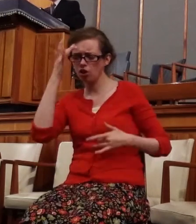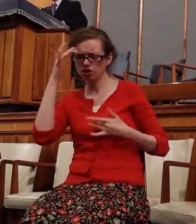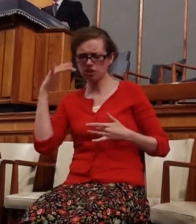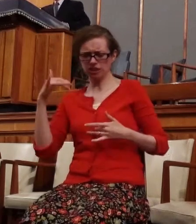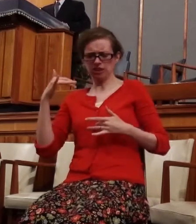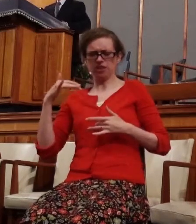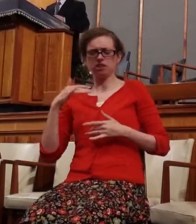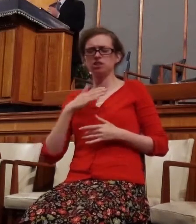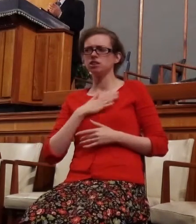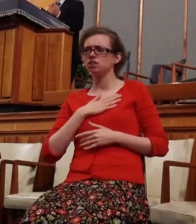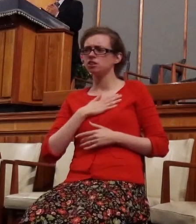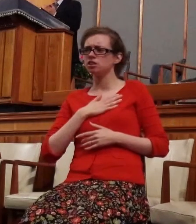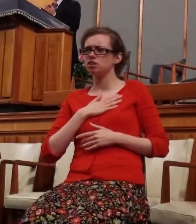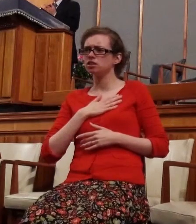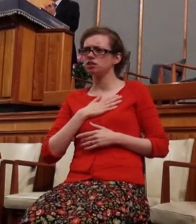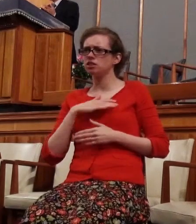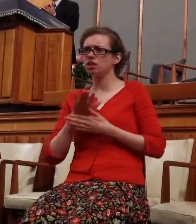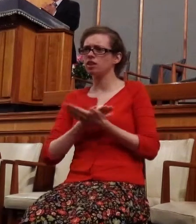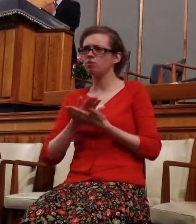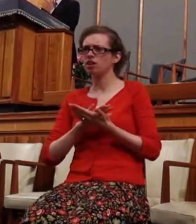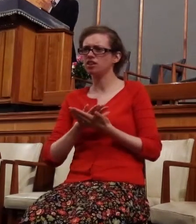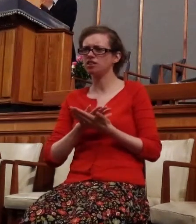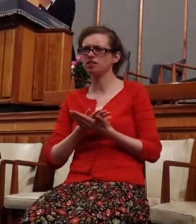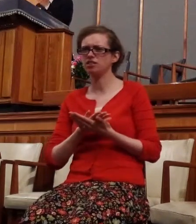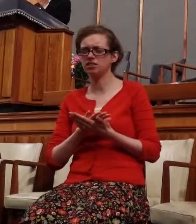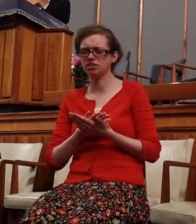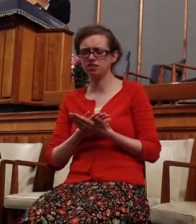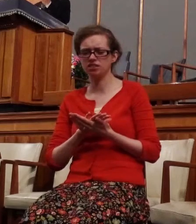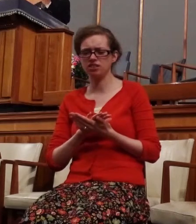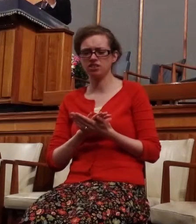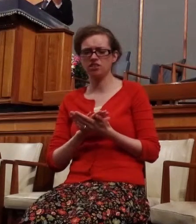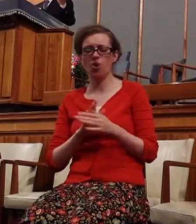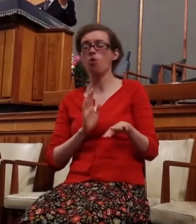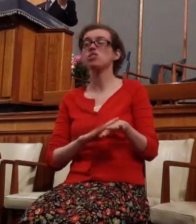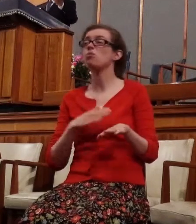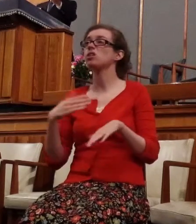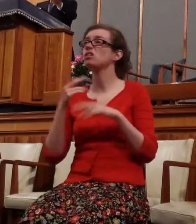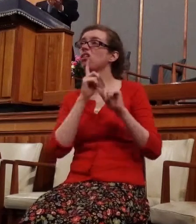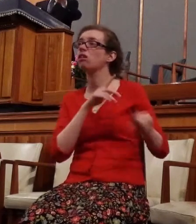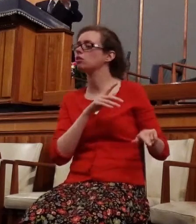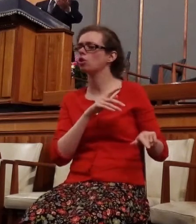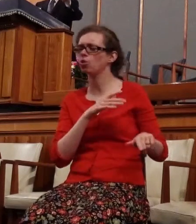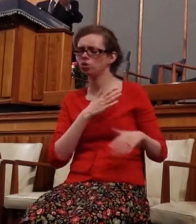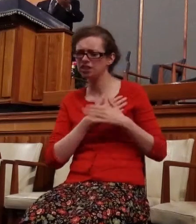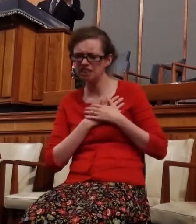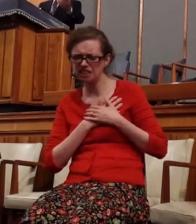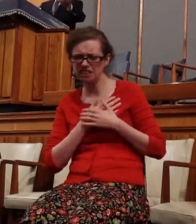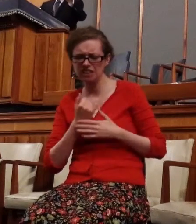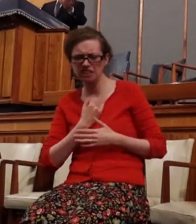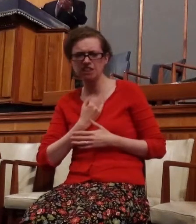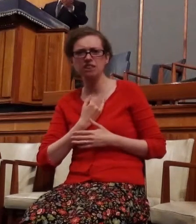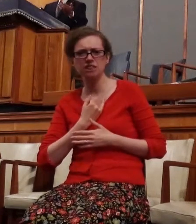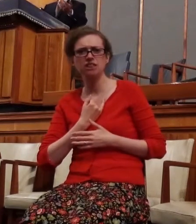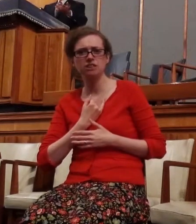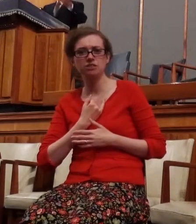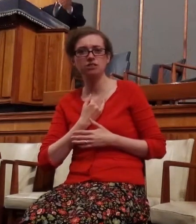is pricked, and he couldn't stay alone. He couldn't just be indifferent to what is going on. Oh, are you indifferent, my brother